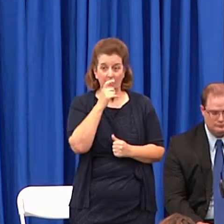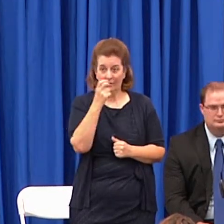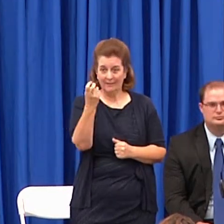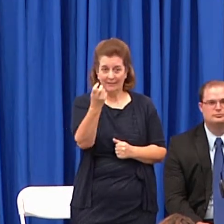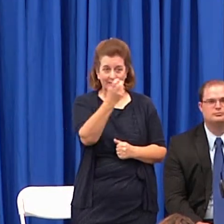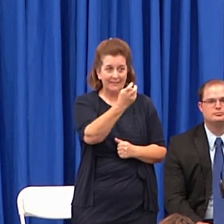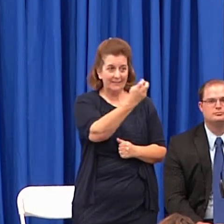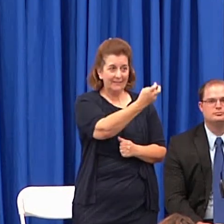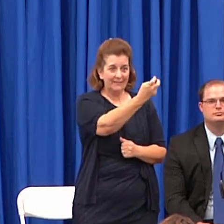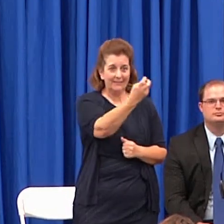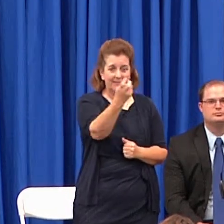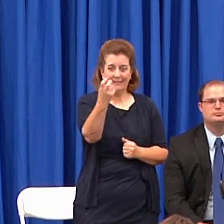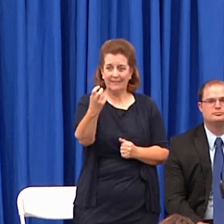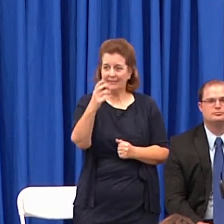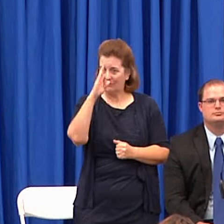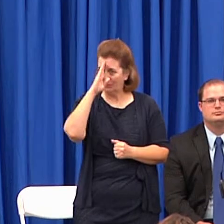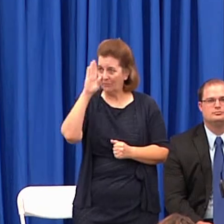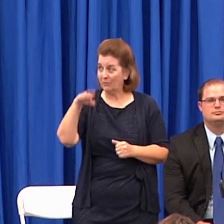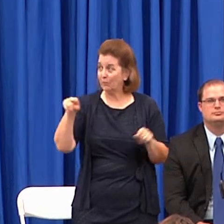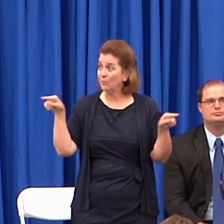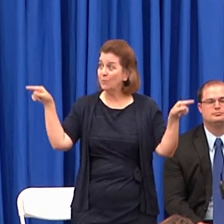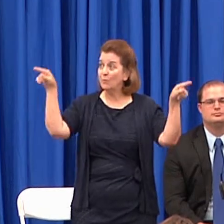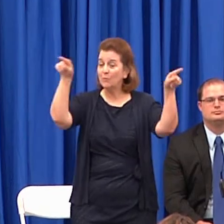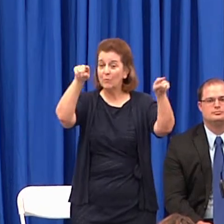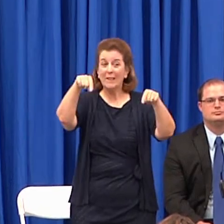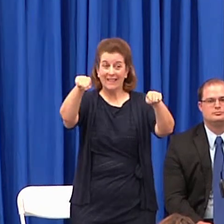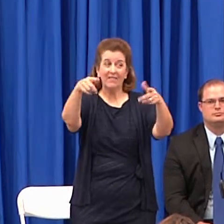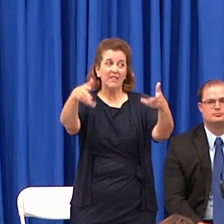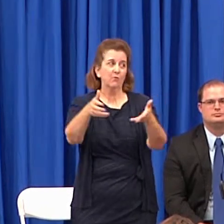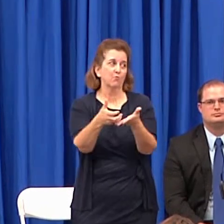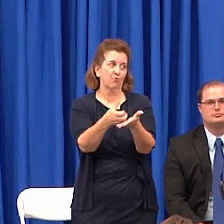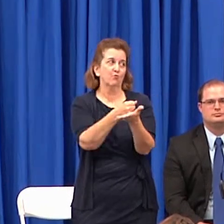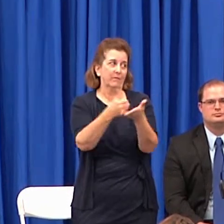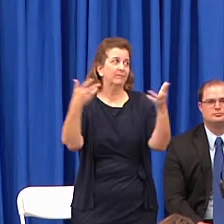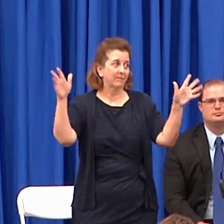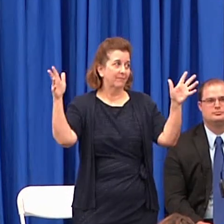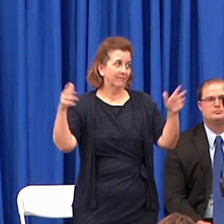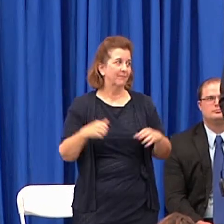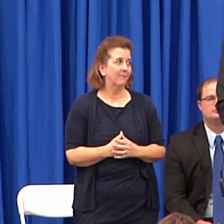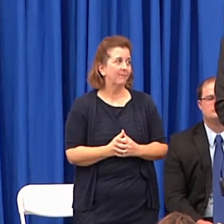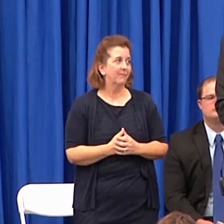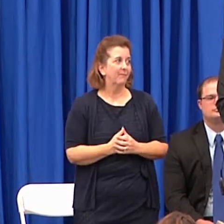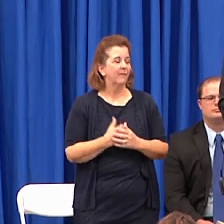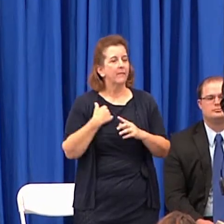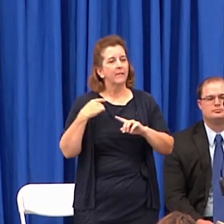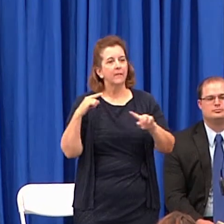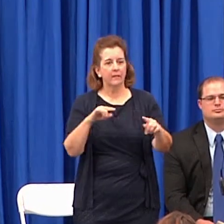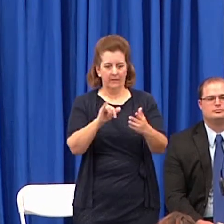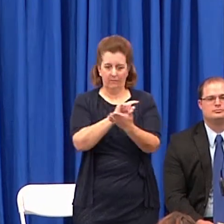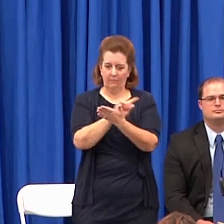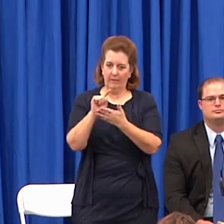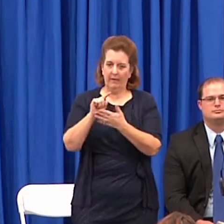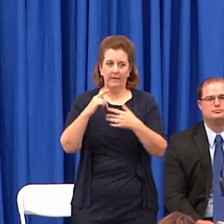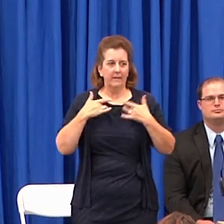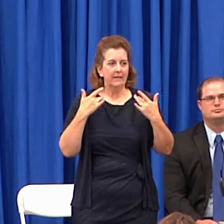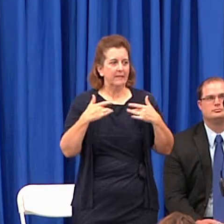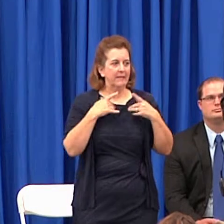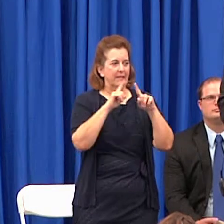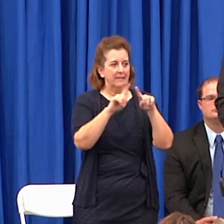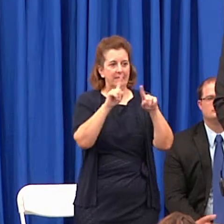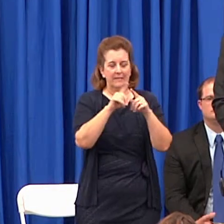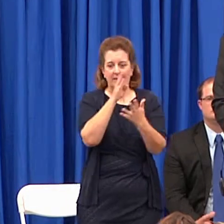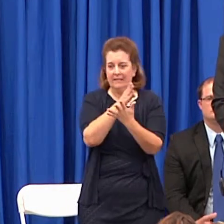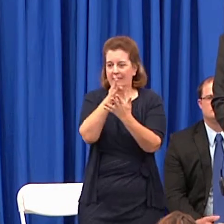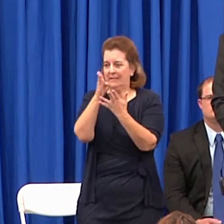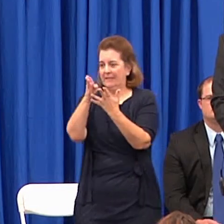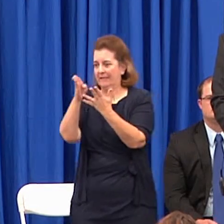chairs, I want to ensure everyone in the room that they've earned it. I've attended numerous ceremonies this week and heard many great speeches and